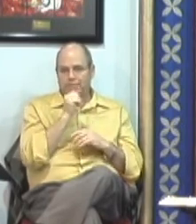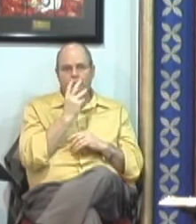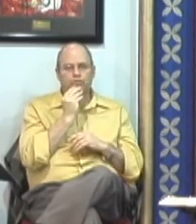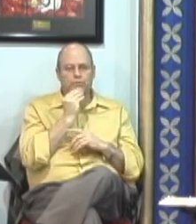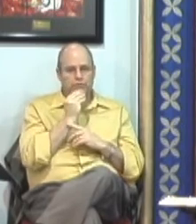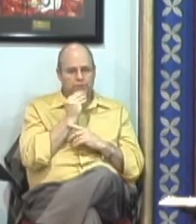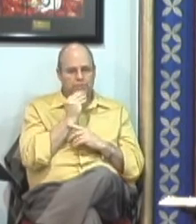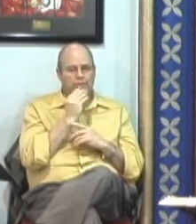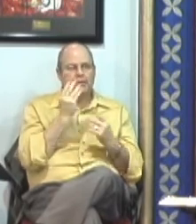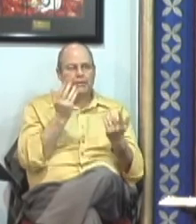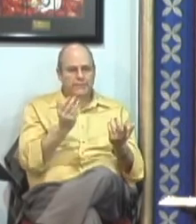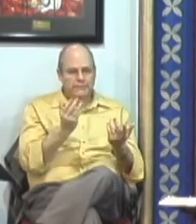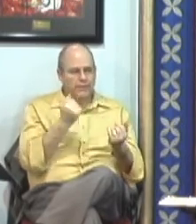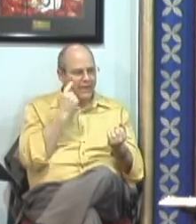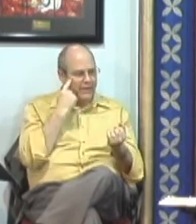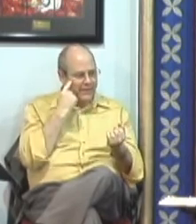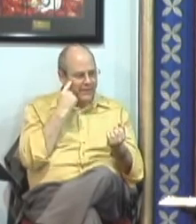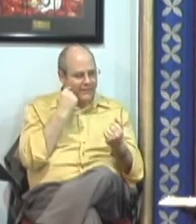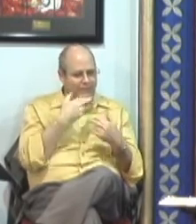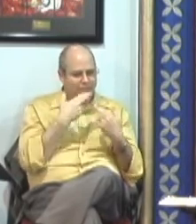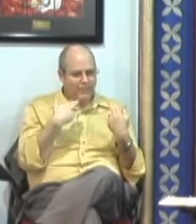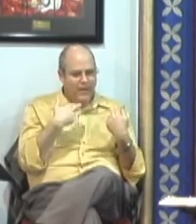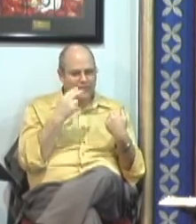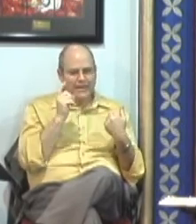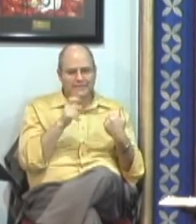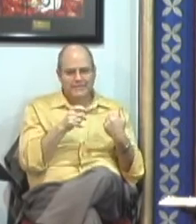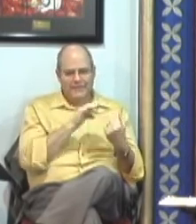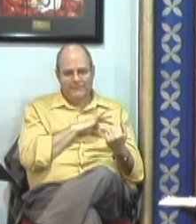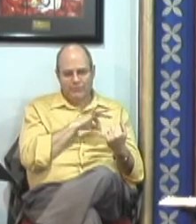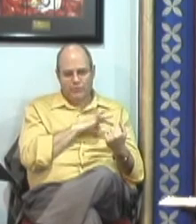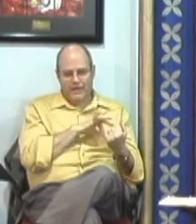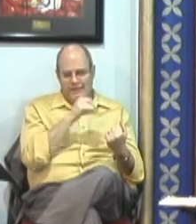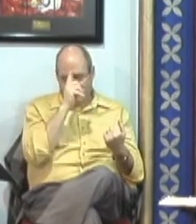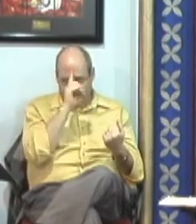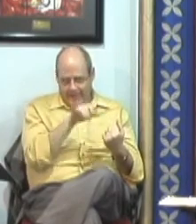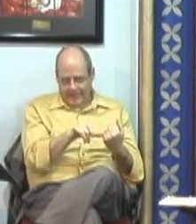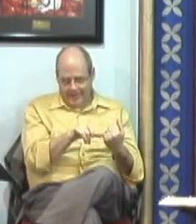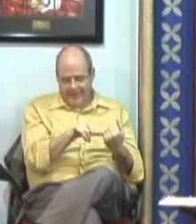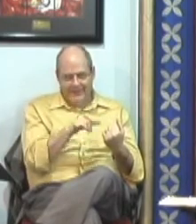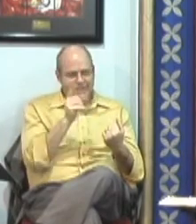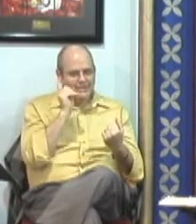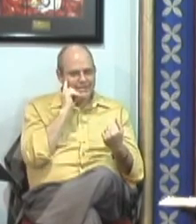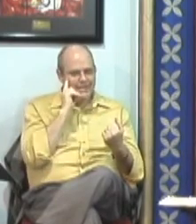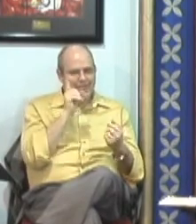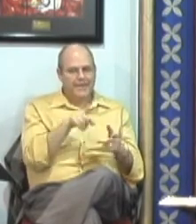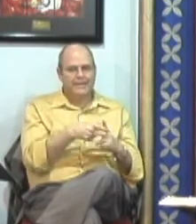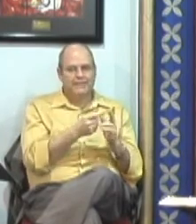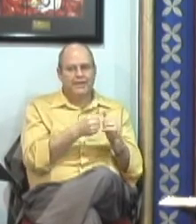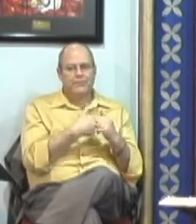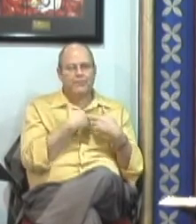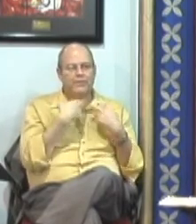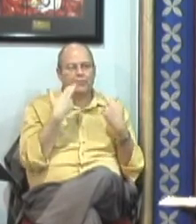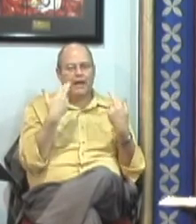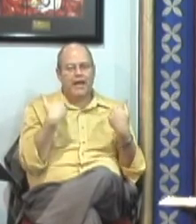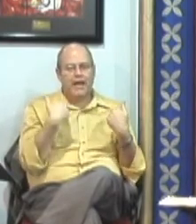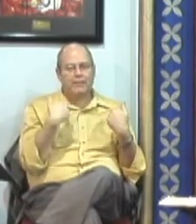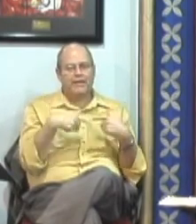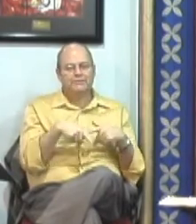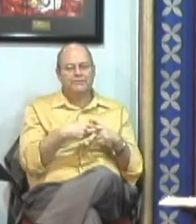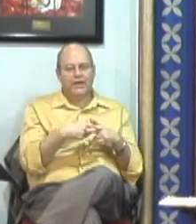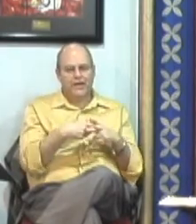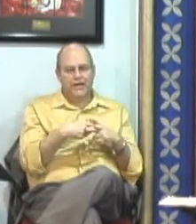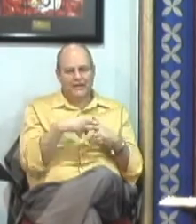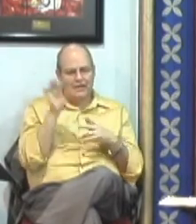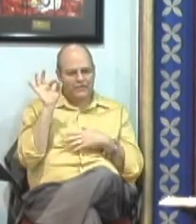right? So I think us rabbis need to take some credit for that, because I think it probably all started with the rabbis starting